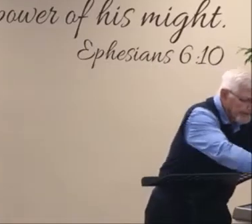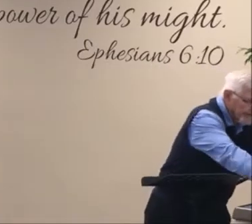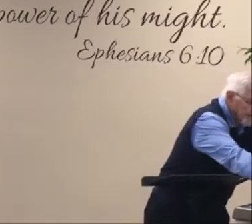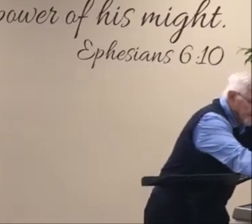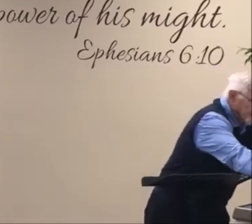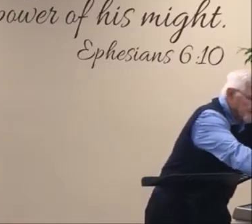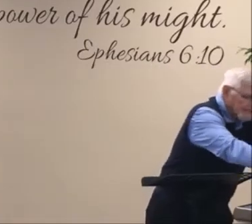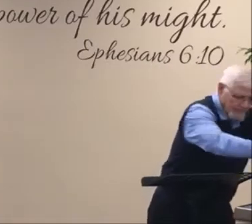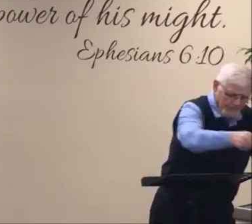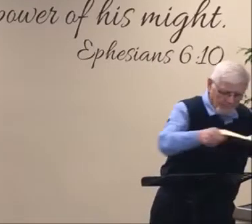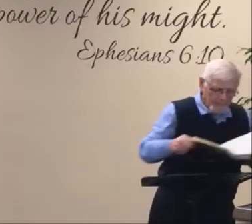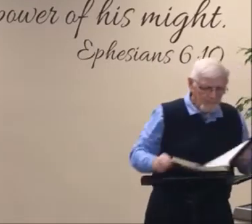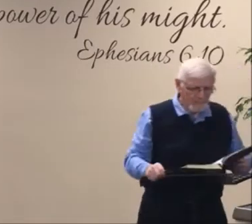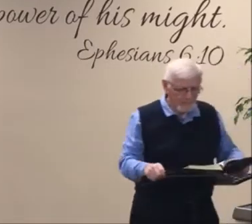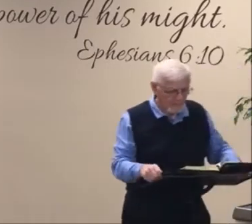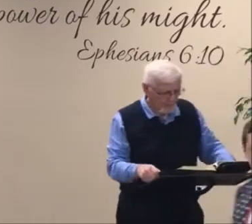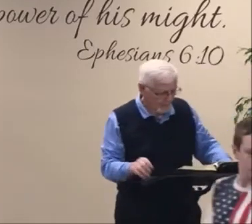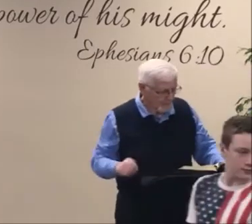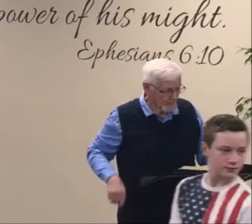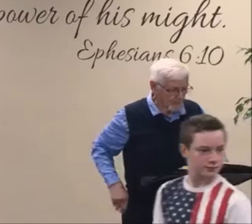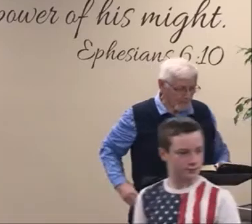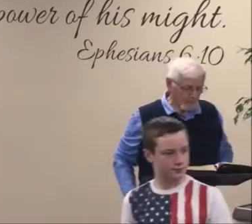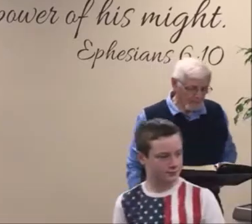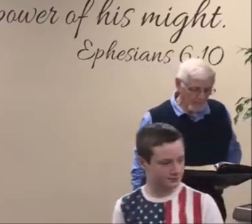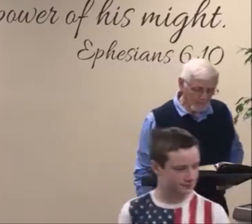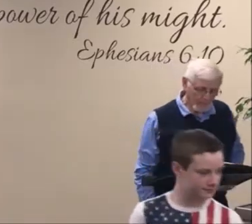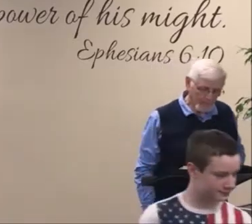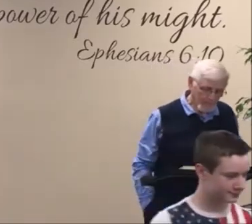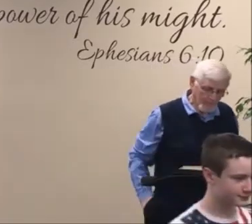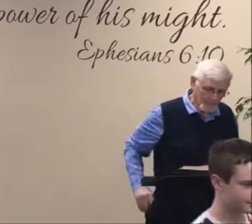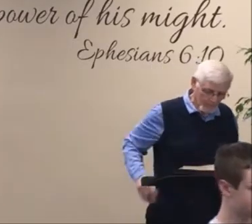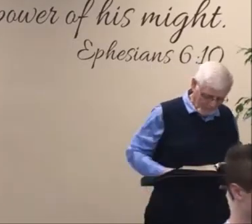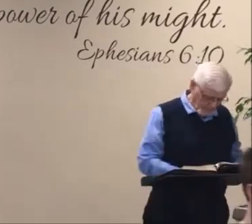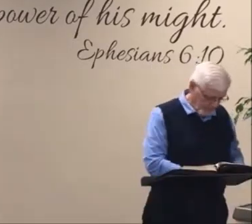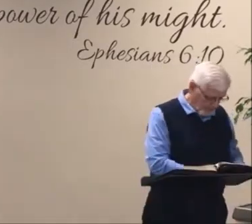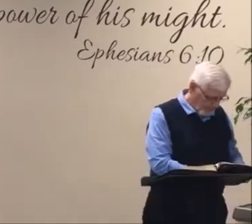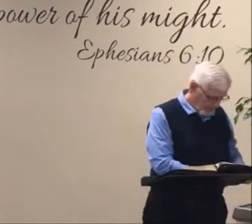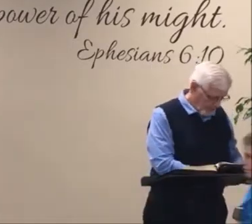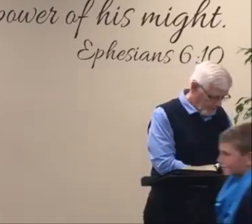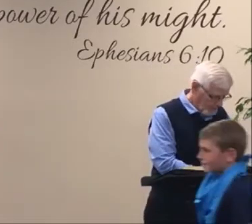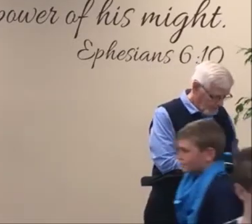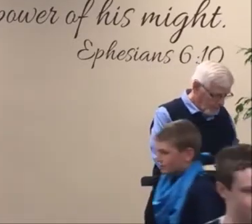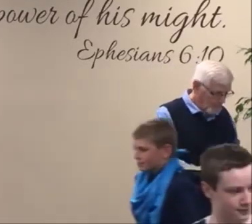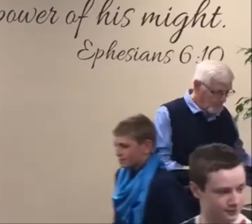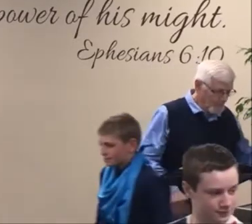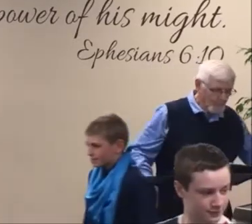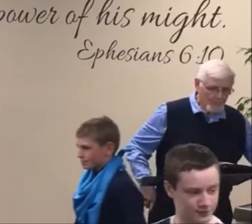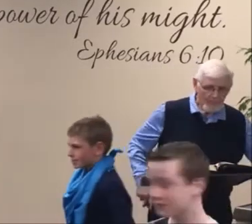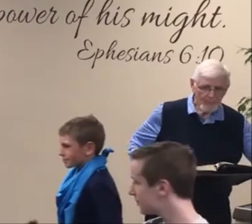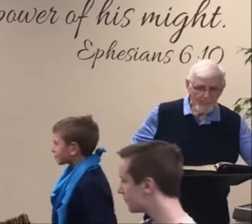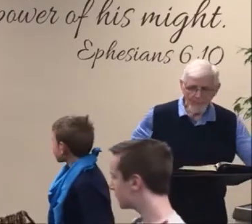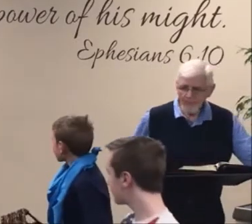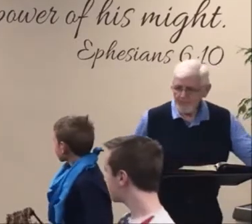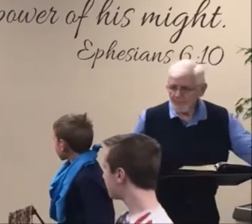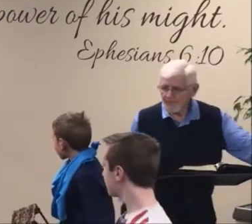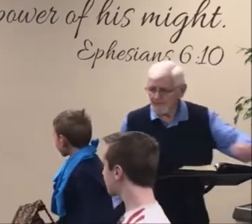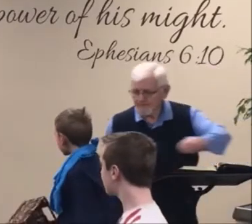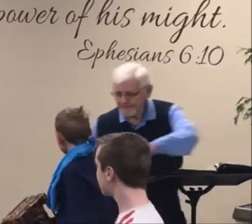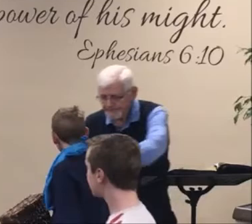Olivia did put quite a bit of time into getting our numbers all caught up. So we'll pray here just a second.